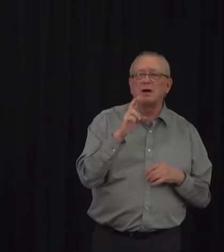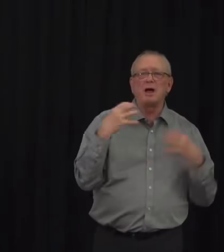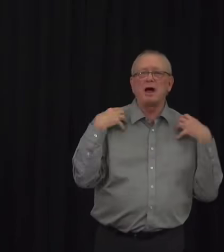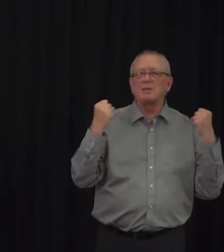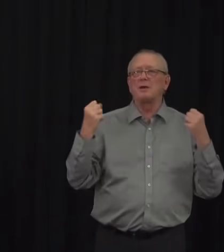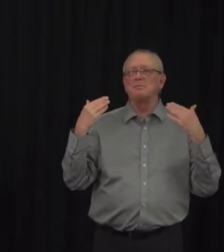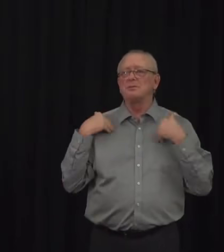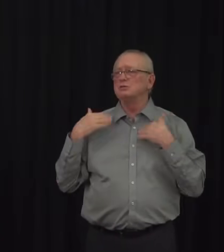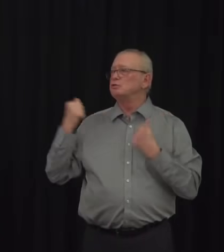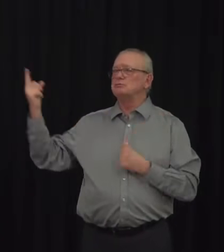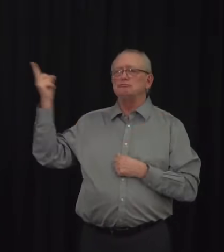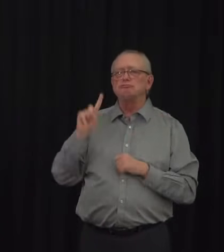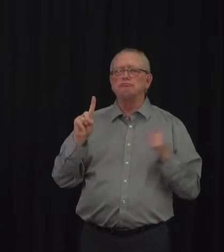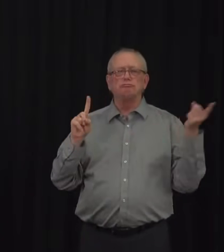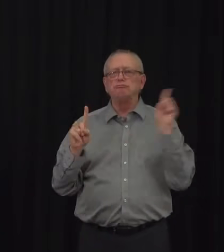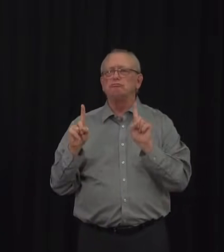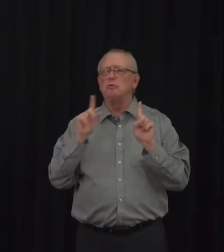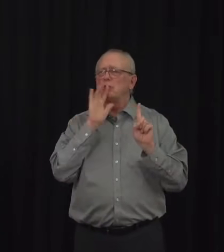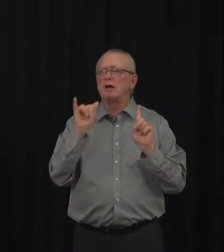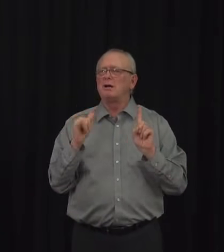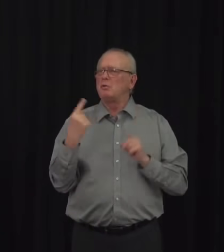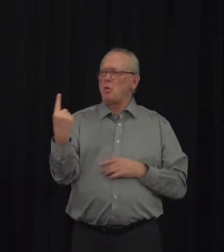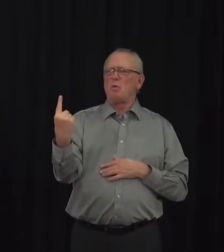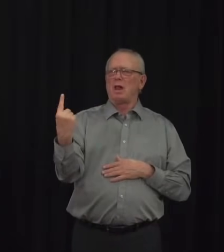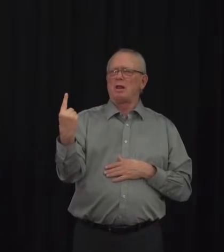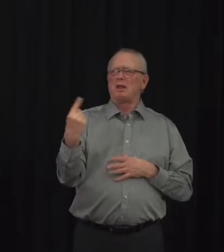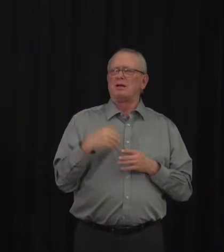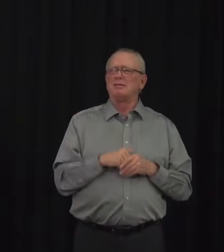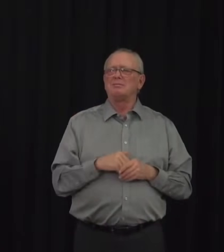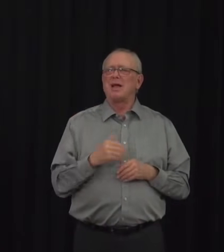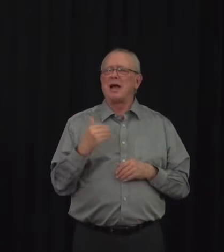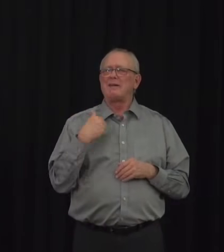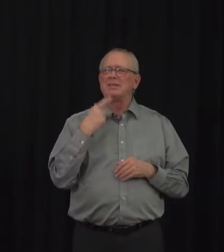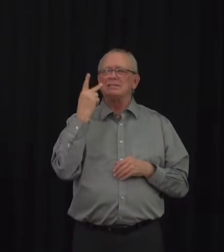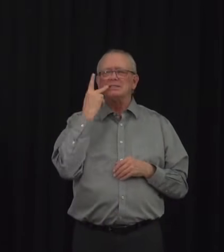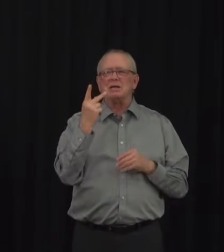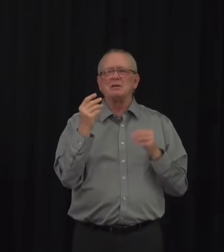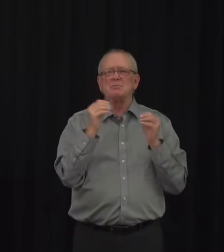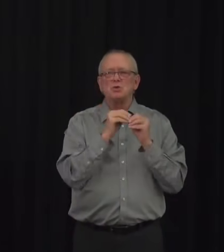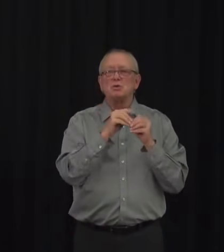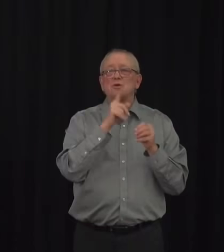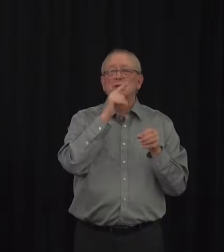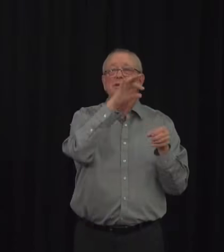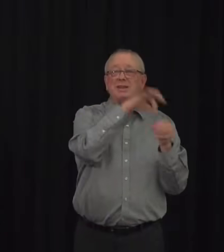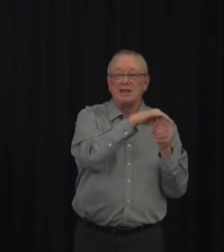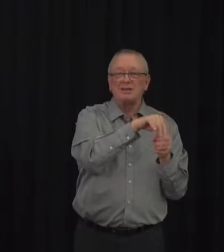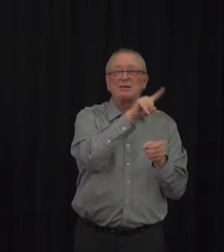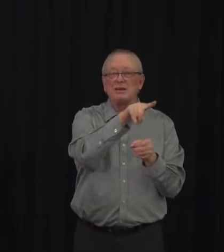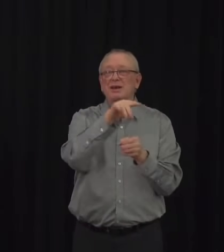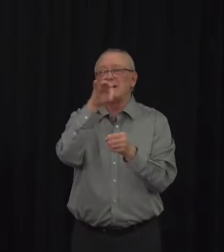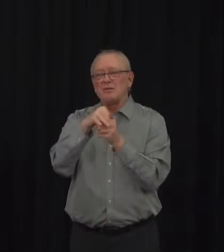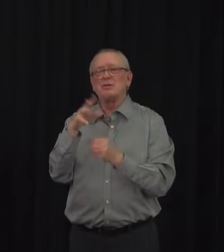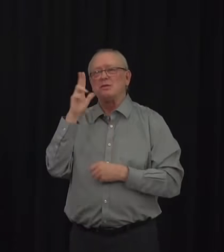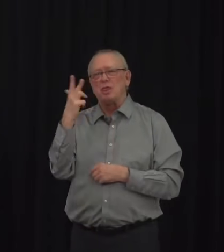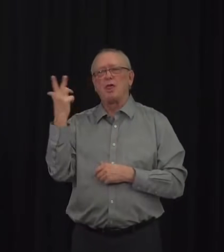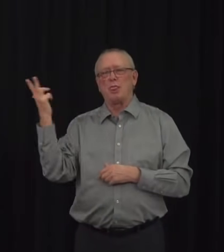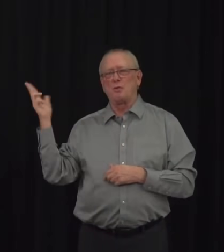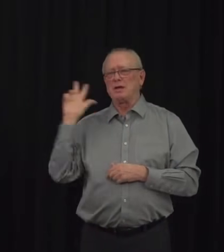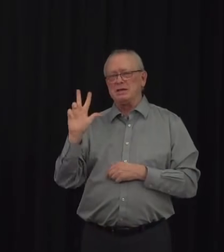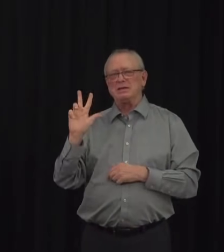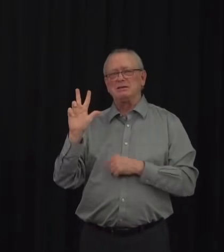speak directly with the public if you had the visual backing of our elected political leaders? With respect